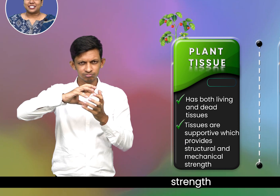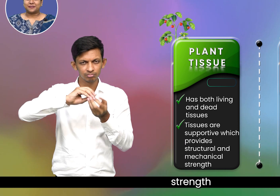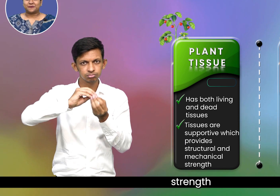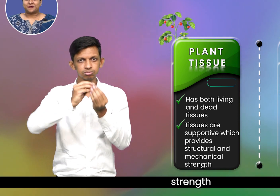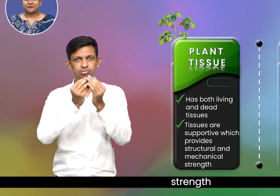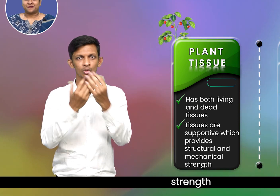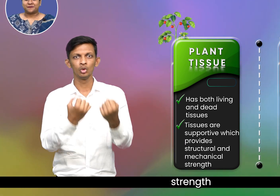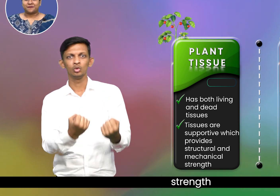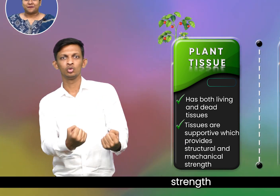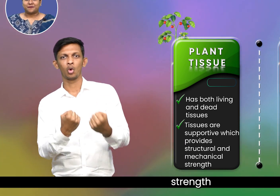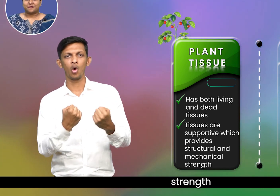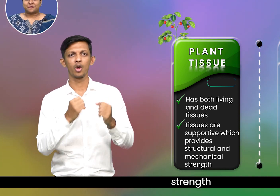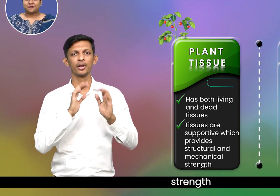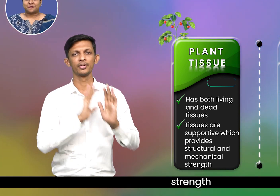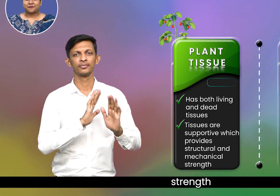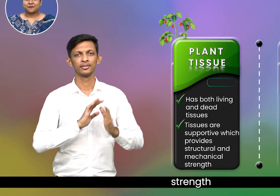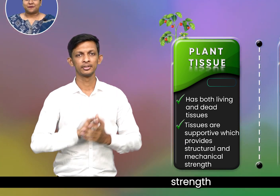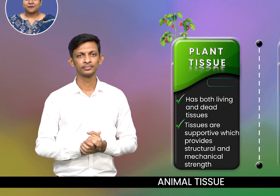strength.